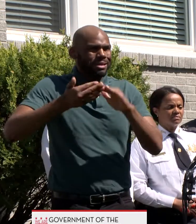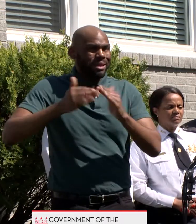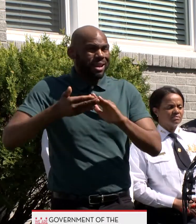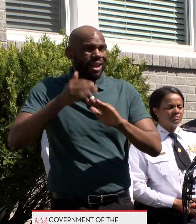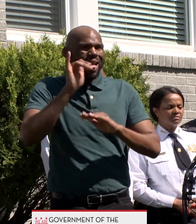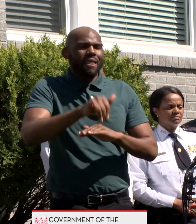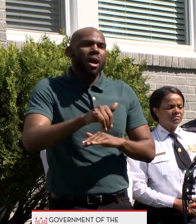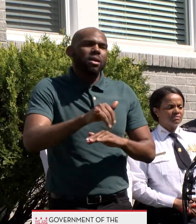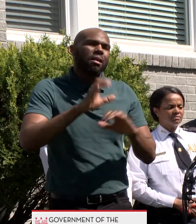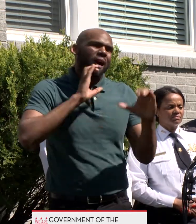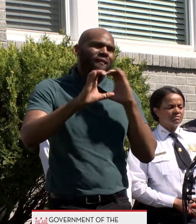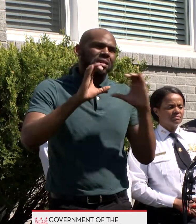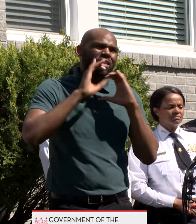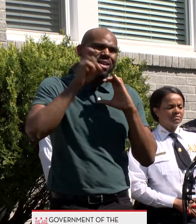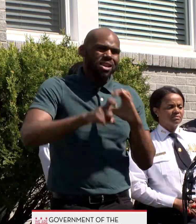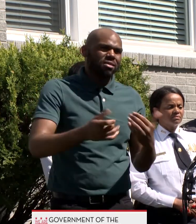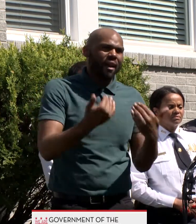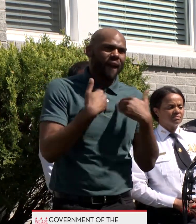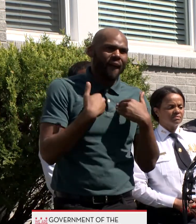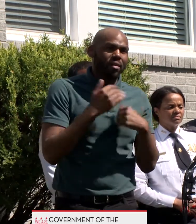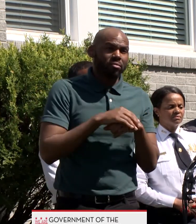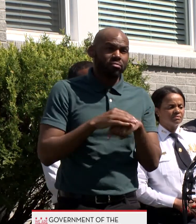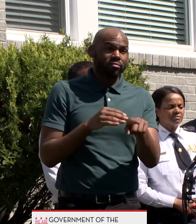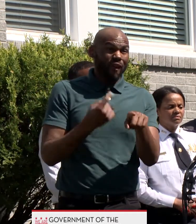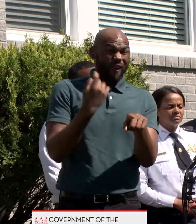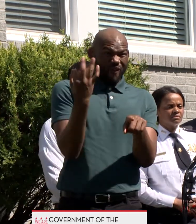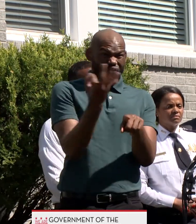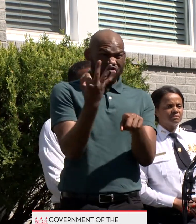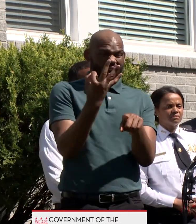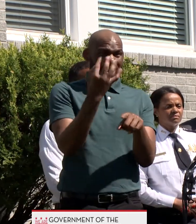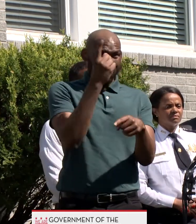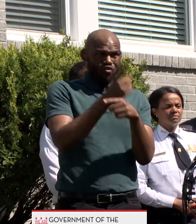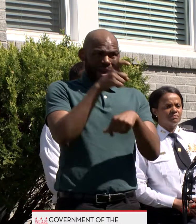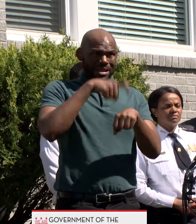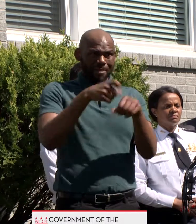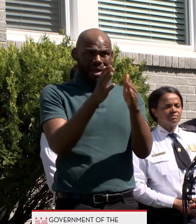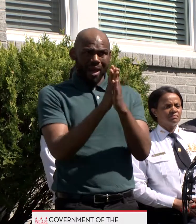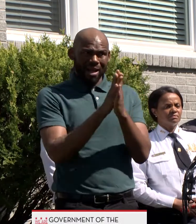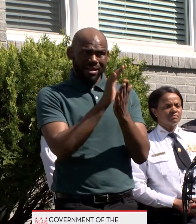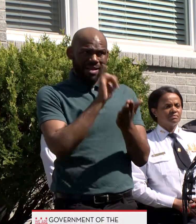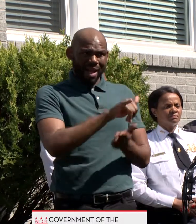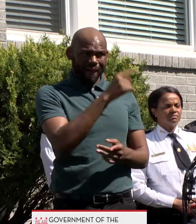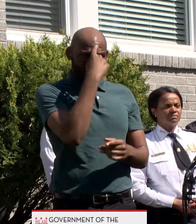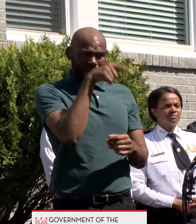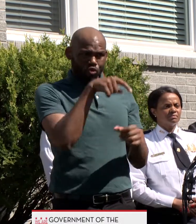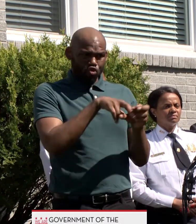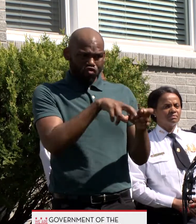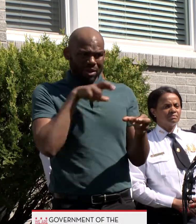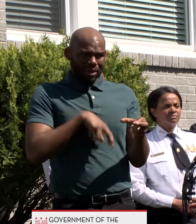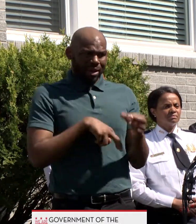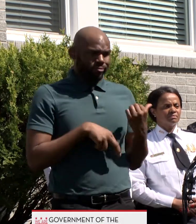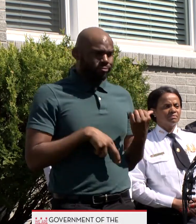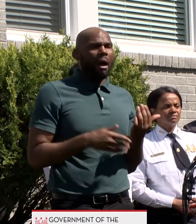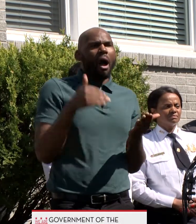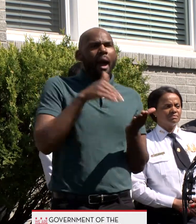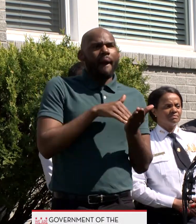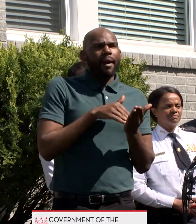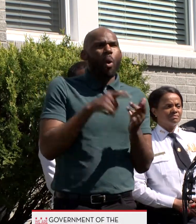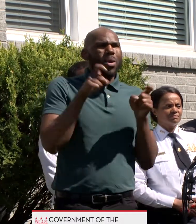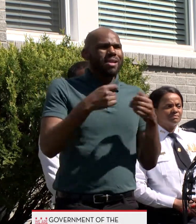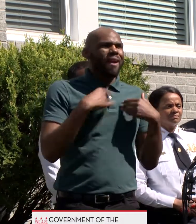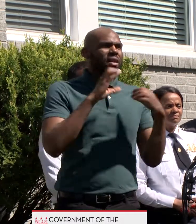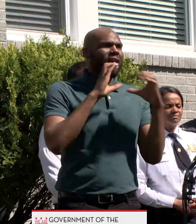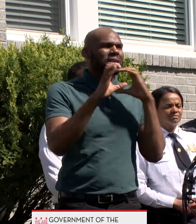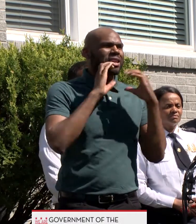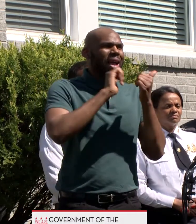the conversation that needs to be had. Time to ask for him to resign. Like I said, we need to have a conversation